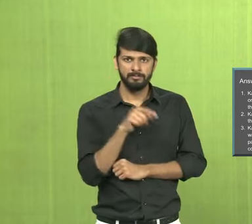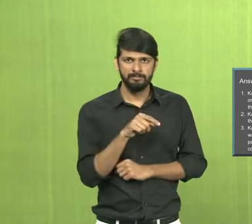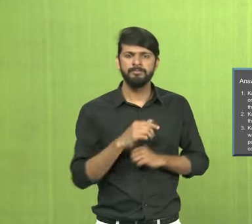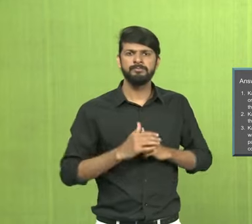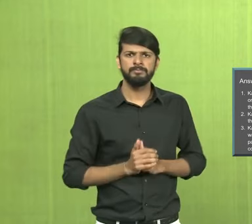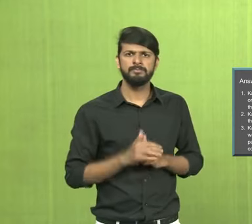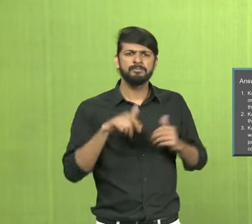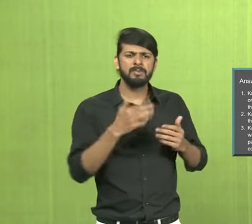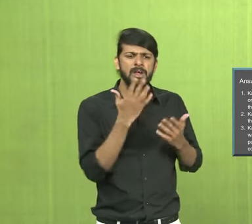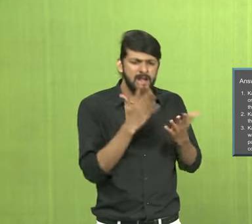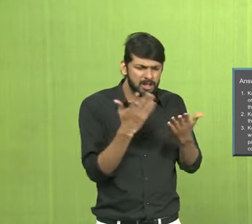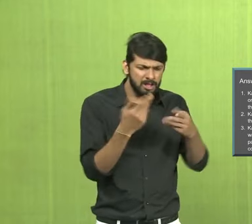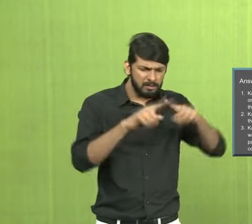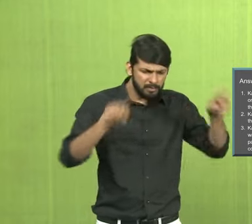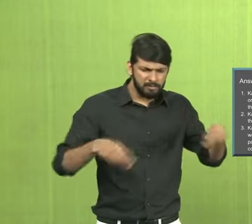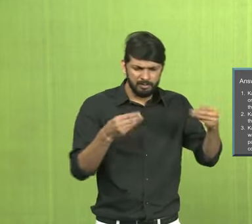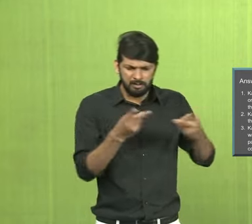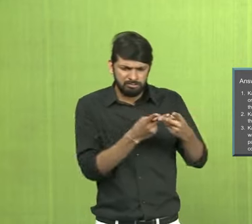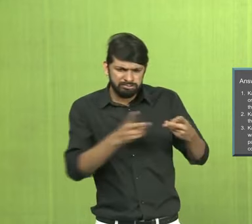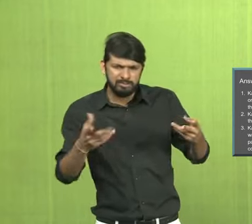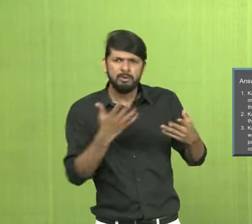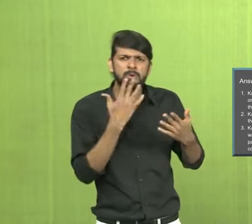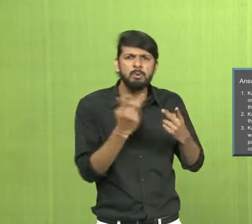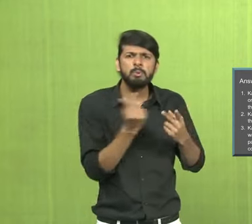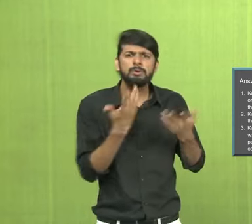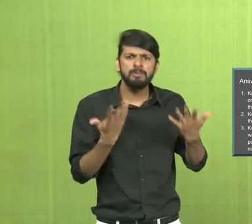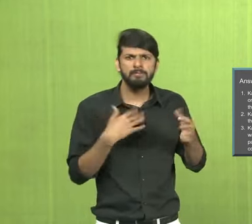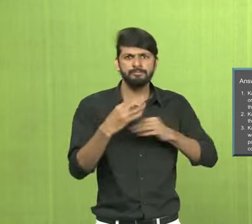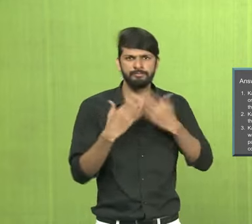The materials and the medium. The Kalighat paintings